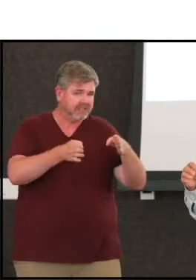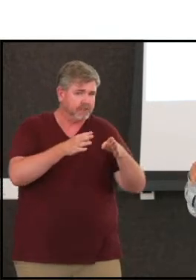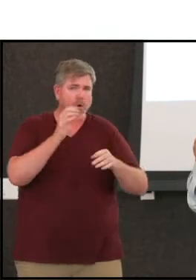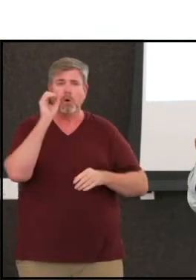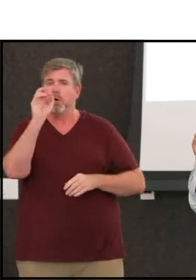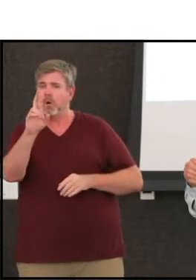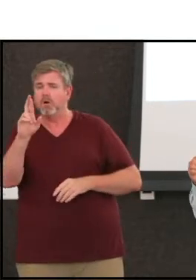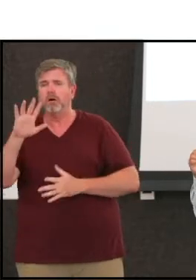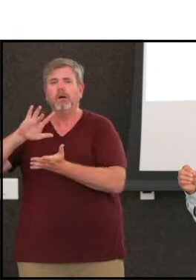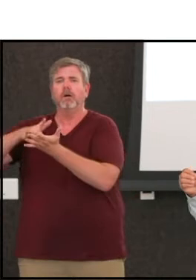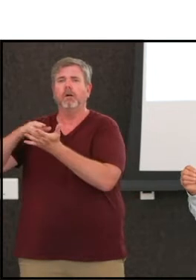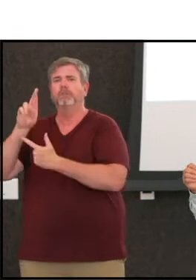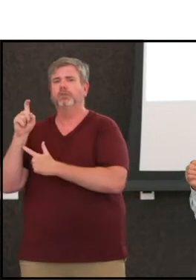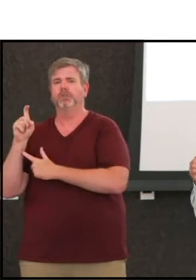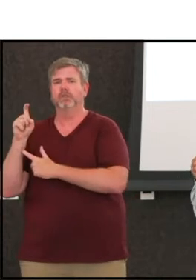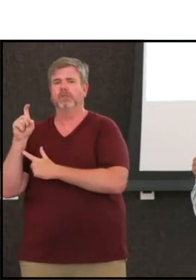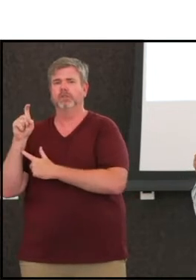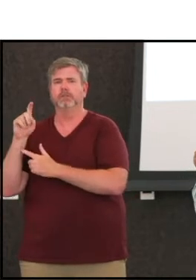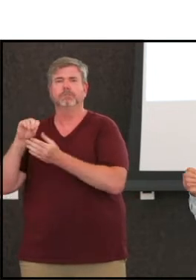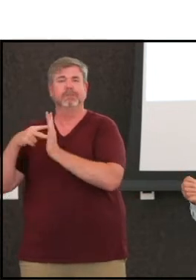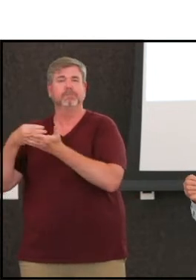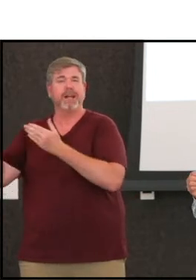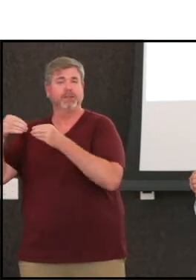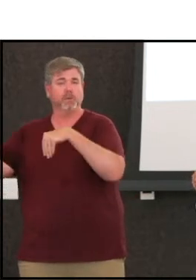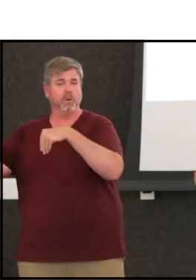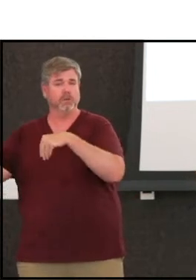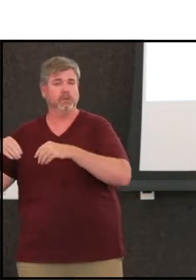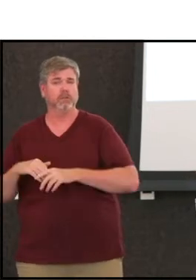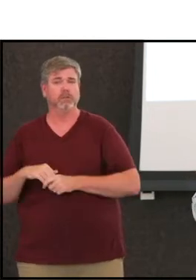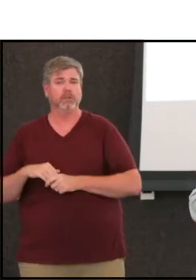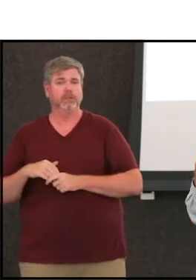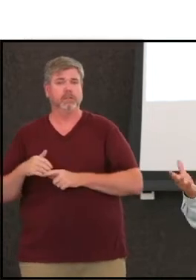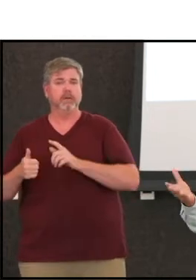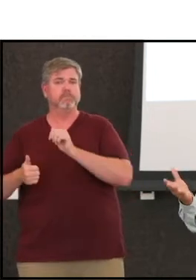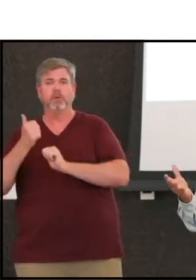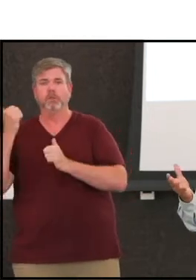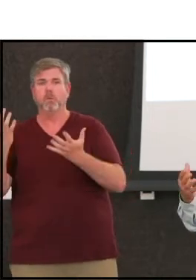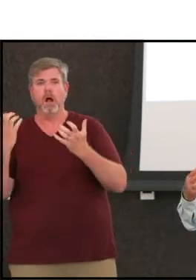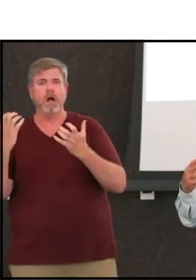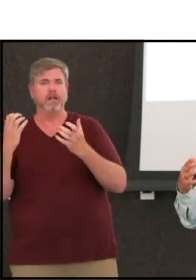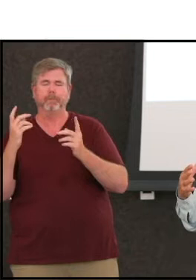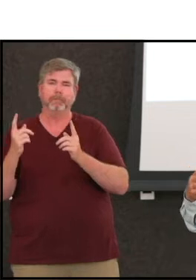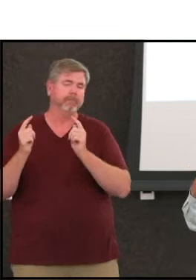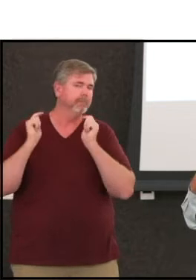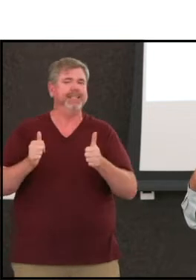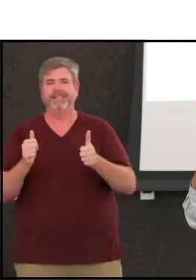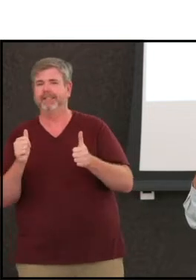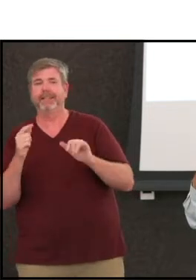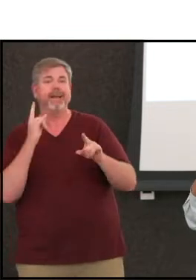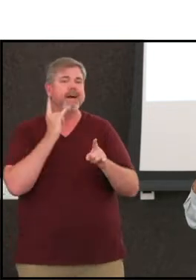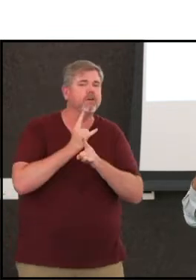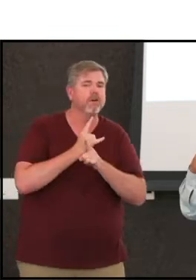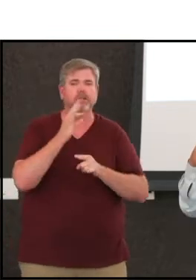substances to get an immediate result, whether it's alcohol, whether it's marijuana. Anytime